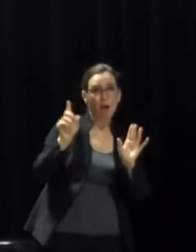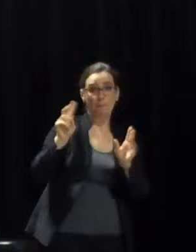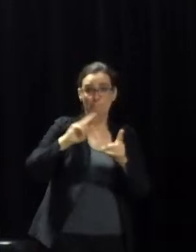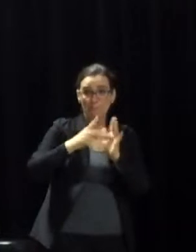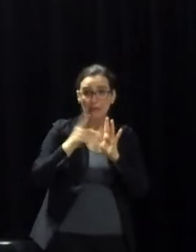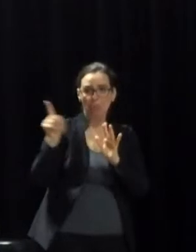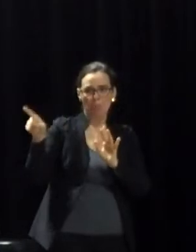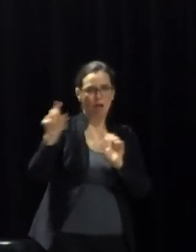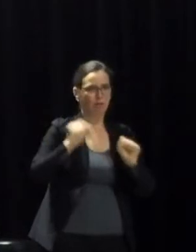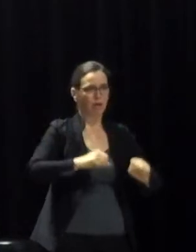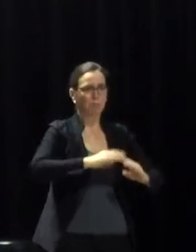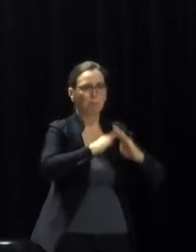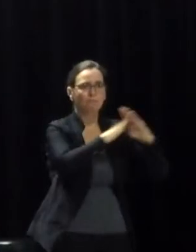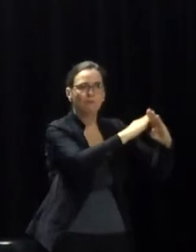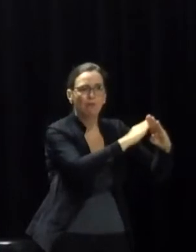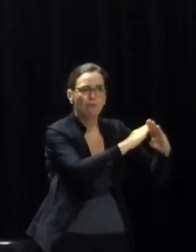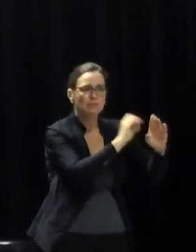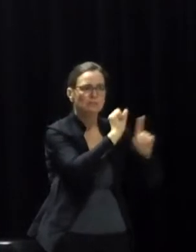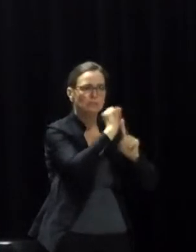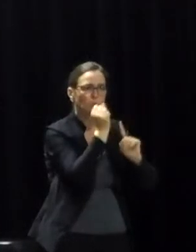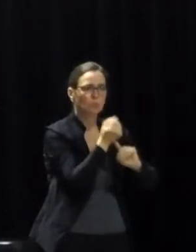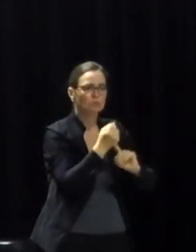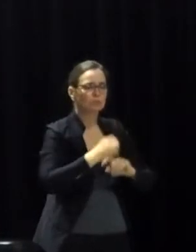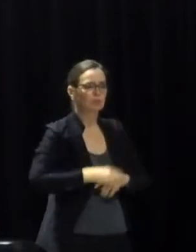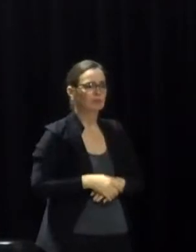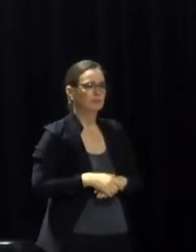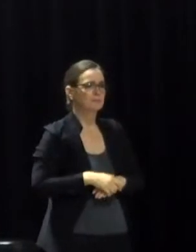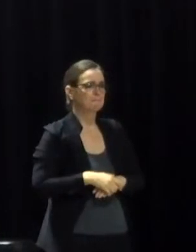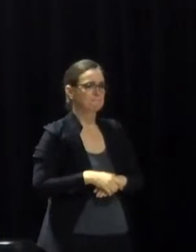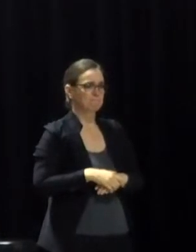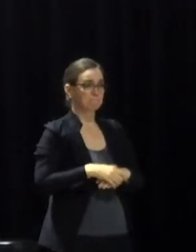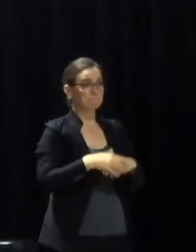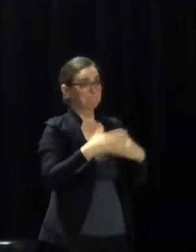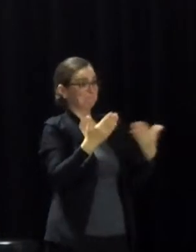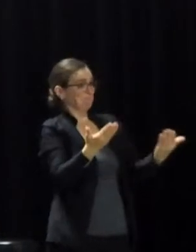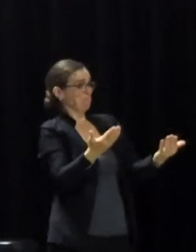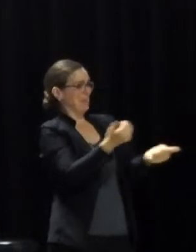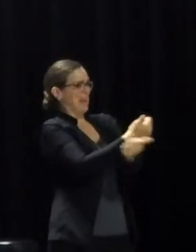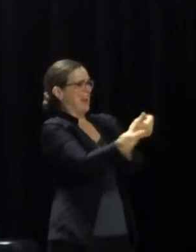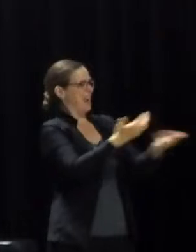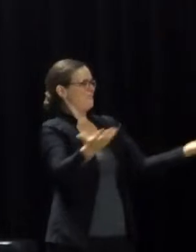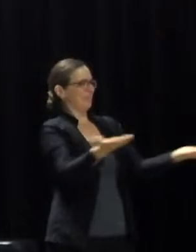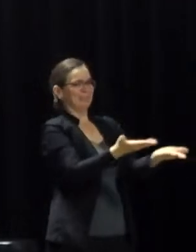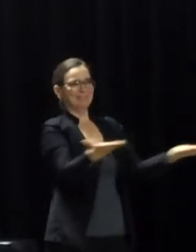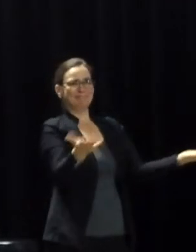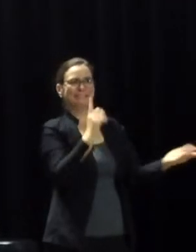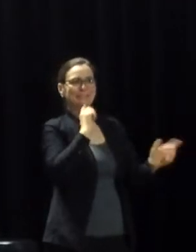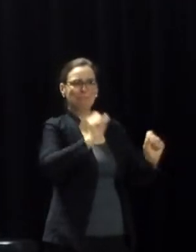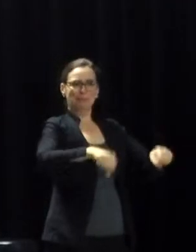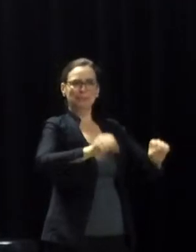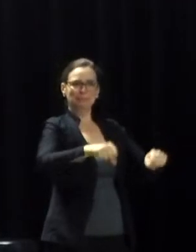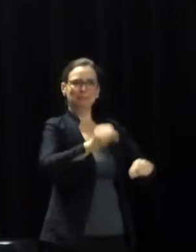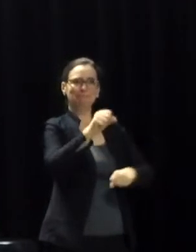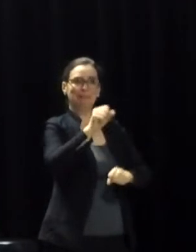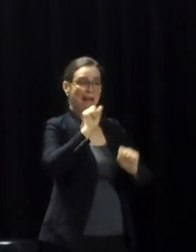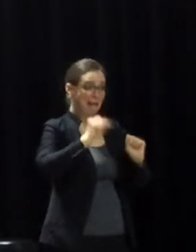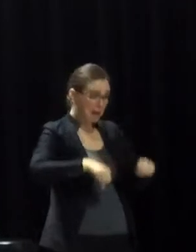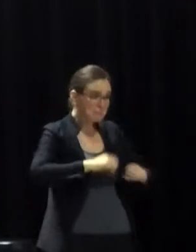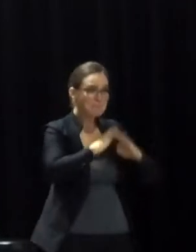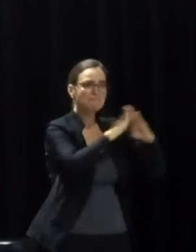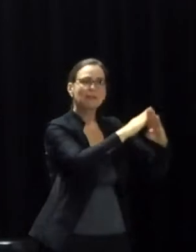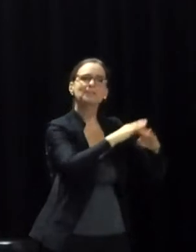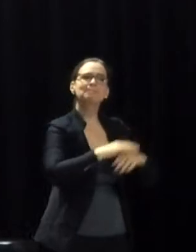is preventable, right? So I don't want to say that everything is preventable, because people are asymptomatic. So we are not trying to make